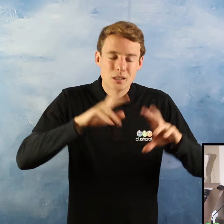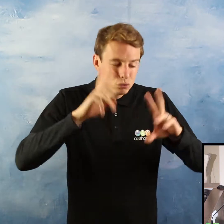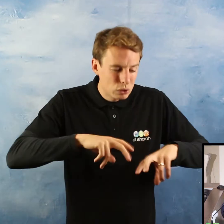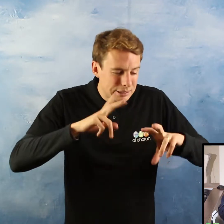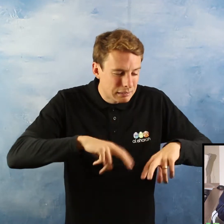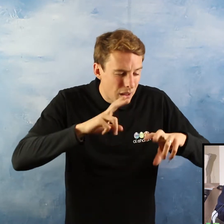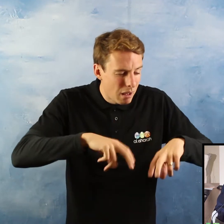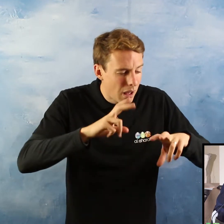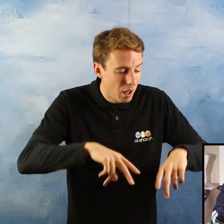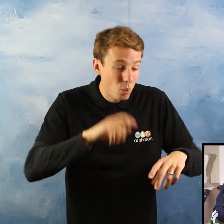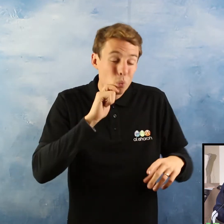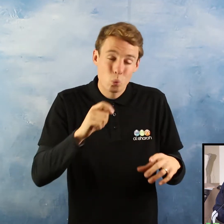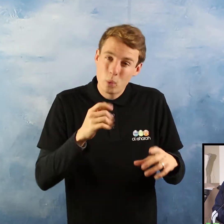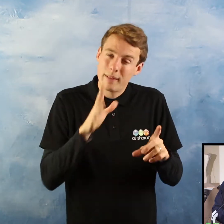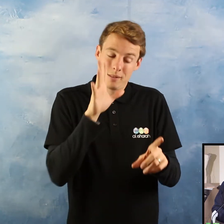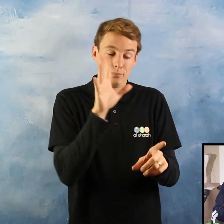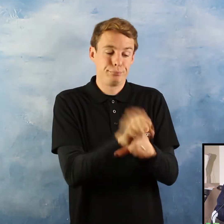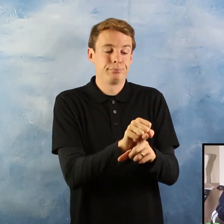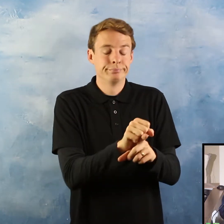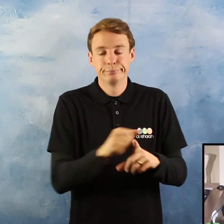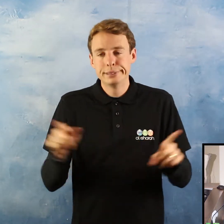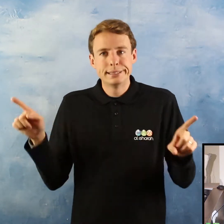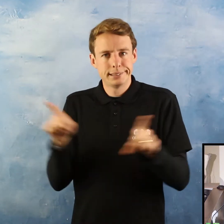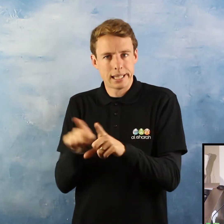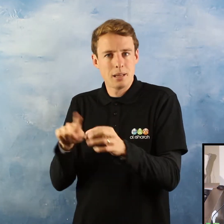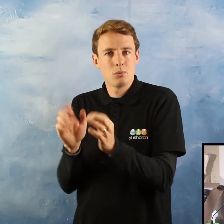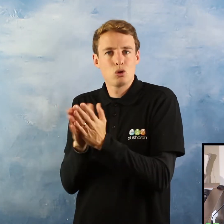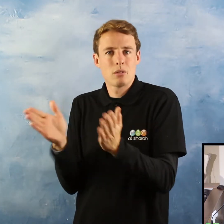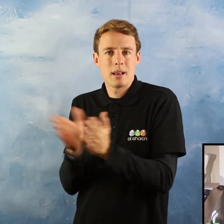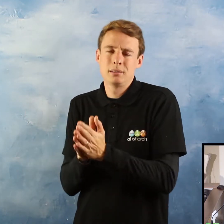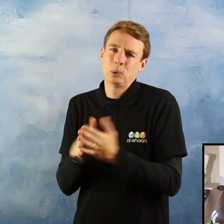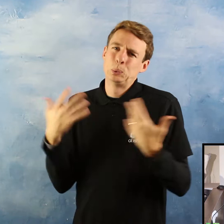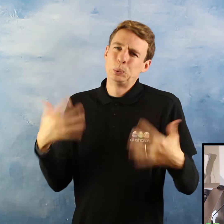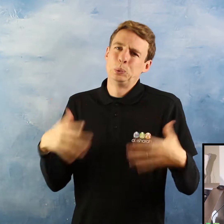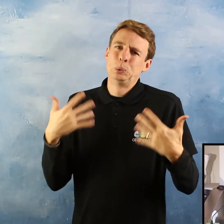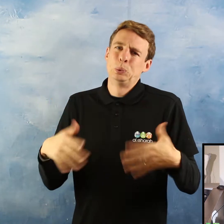beautiful religion Allah subhanahu wa ta'ala has given us. Alhamdulillah.